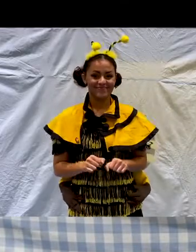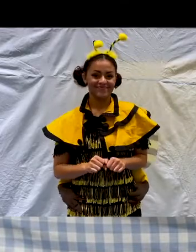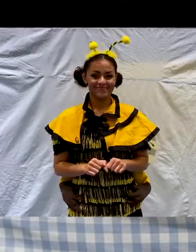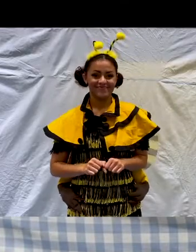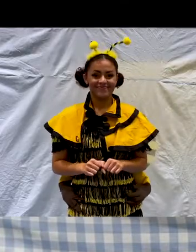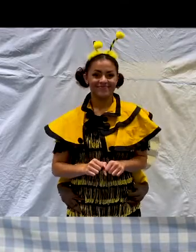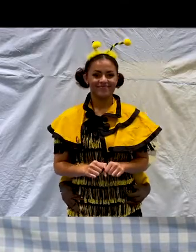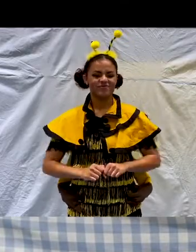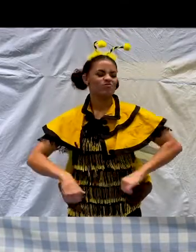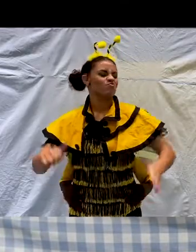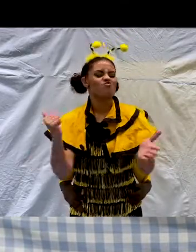Brilliant!